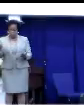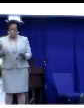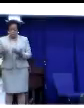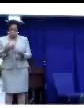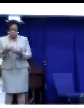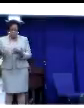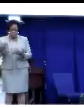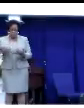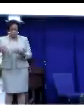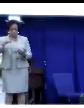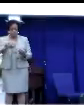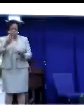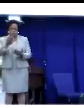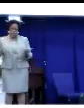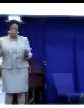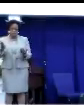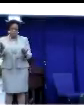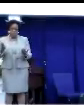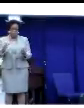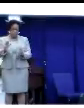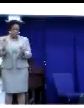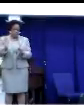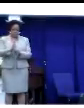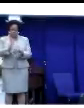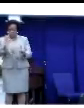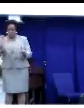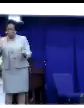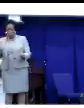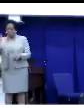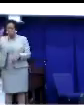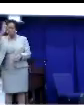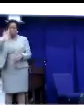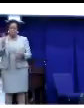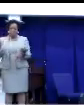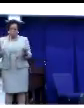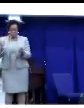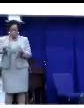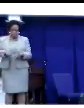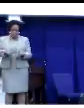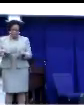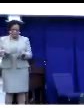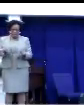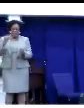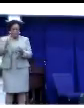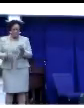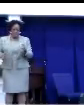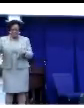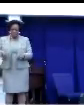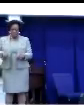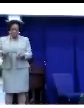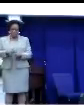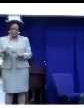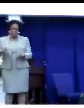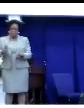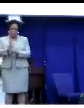you subject to a place where you can be straight away and pulled away. What's happening in this last days? People are being